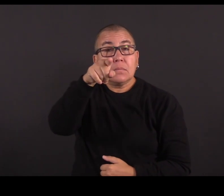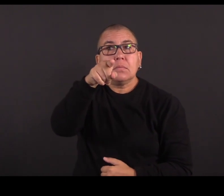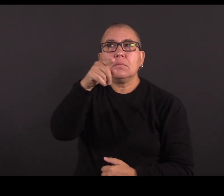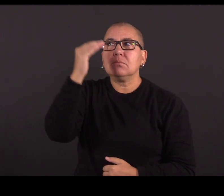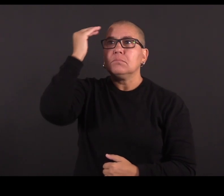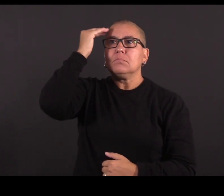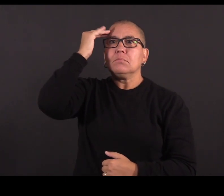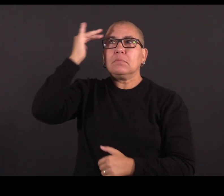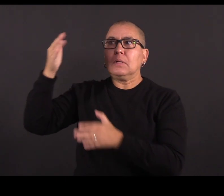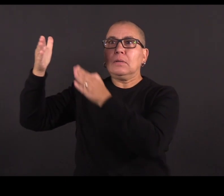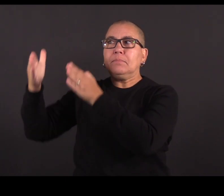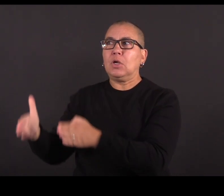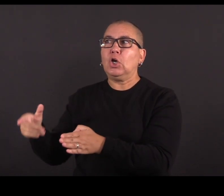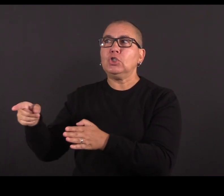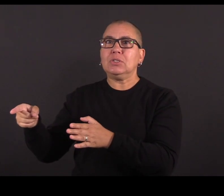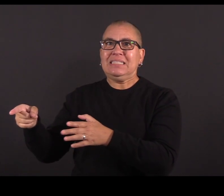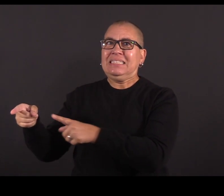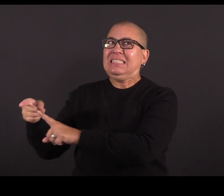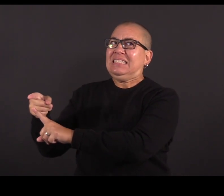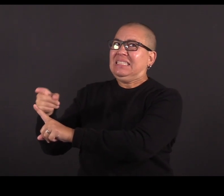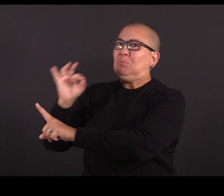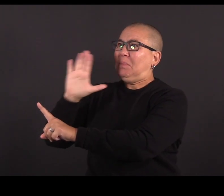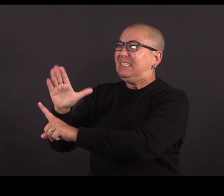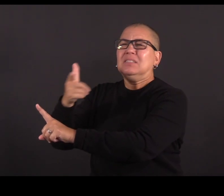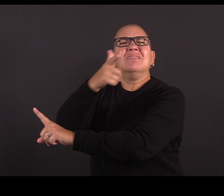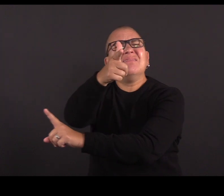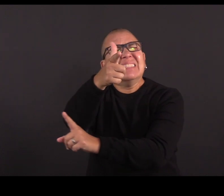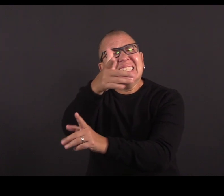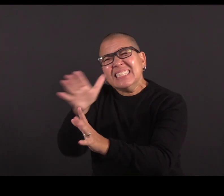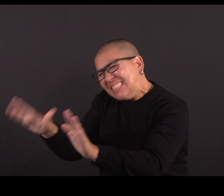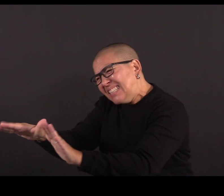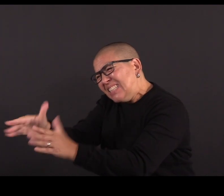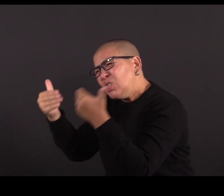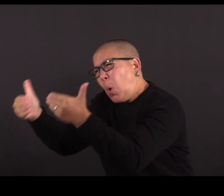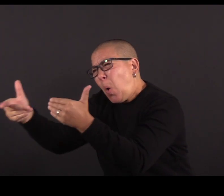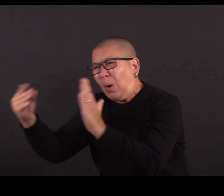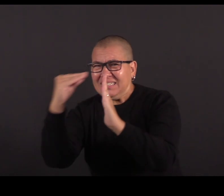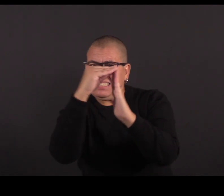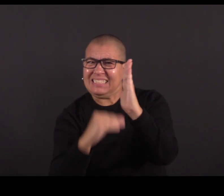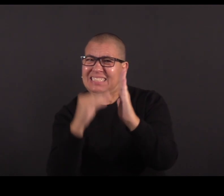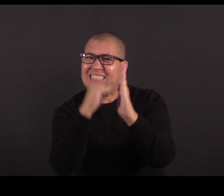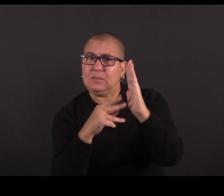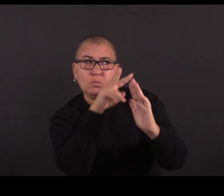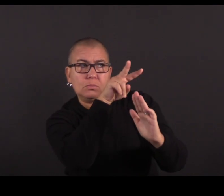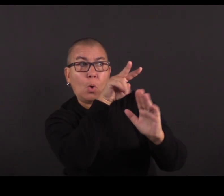find out when applications are open and apply as soon as possible.